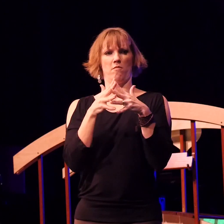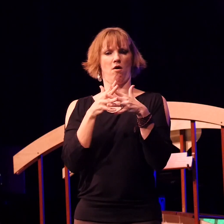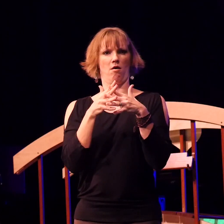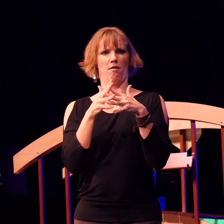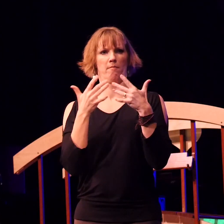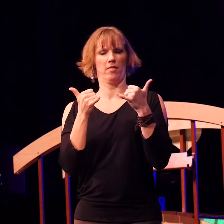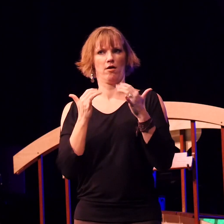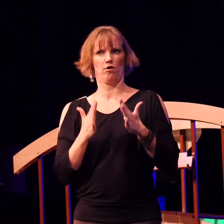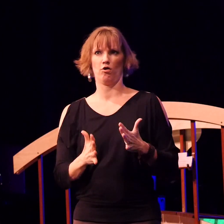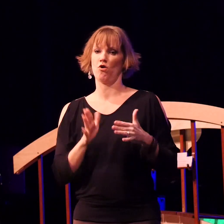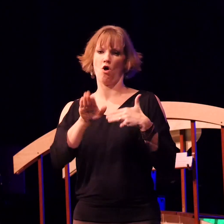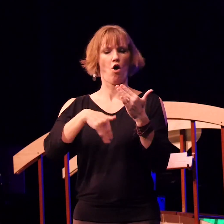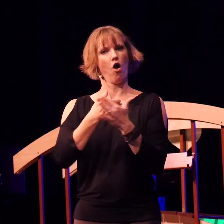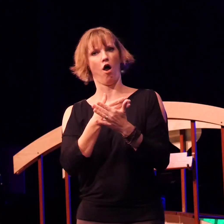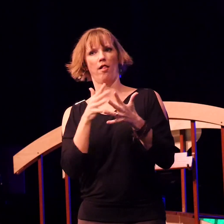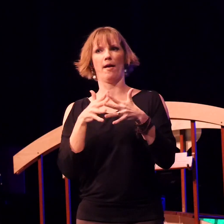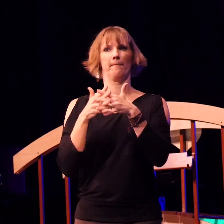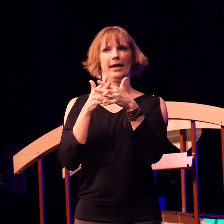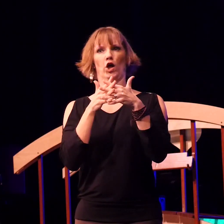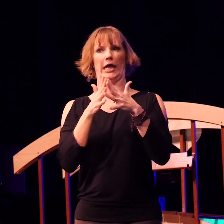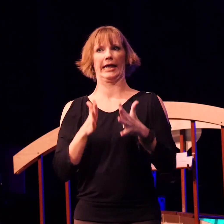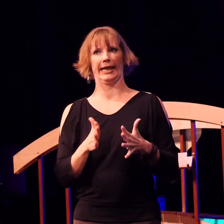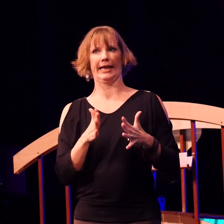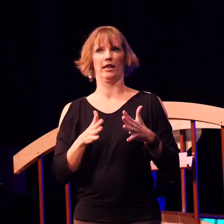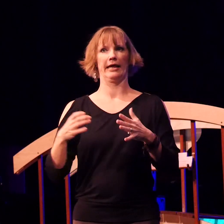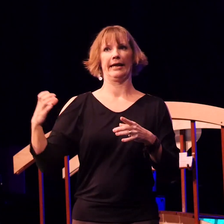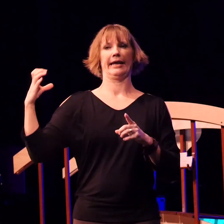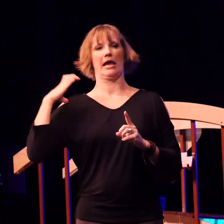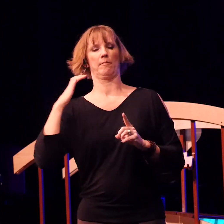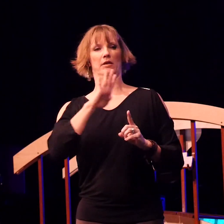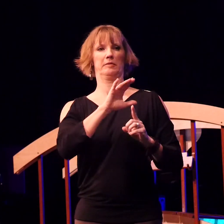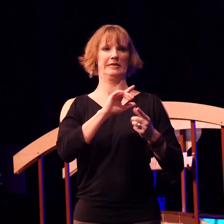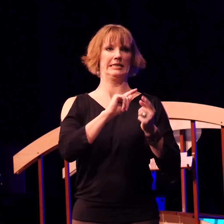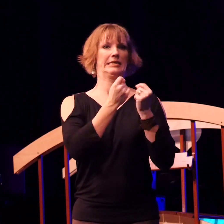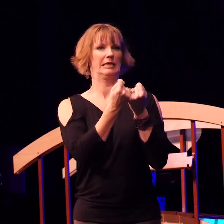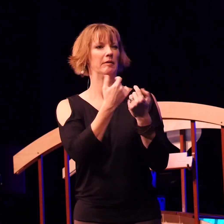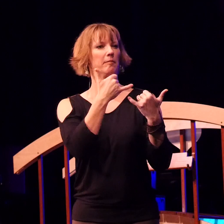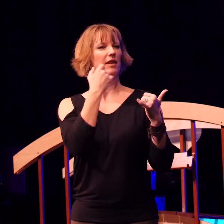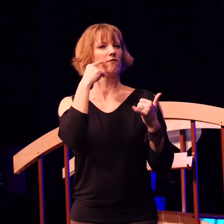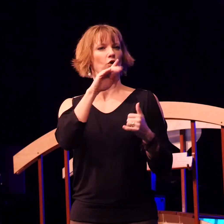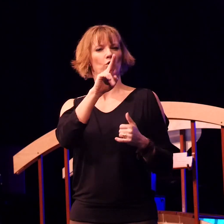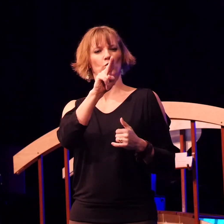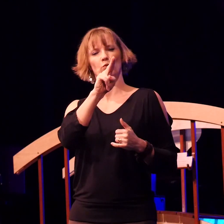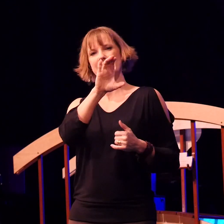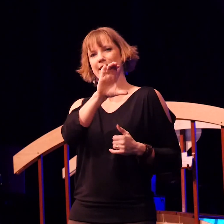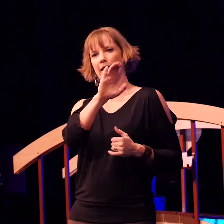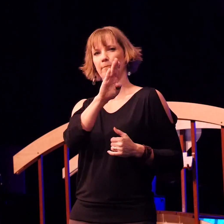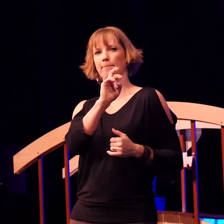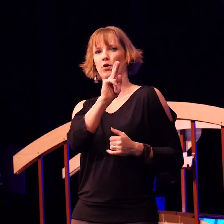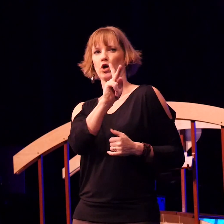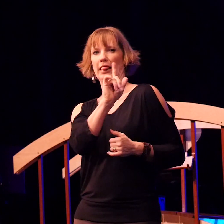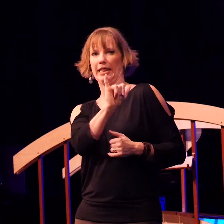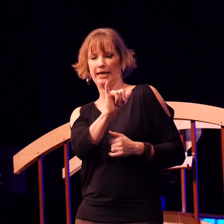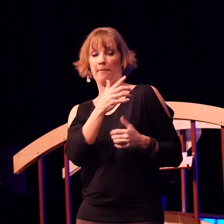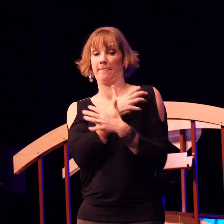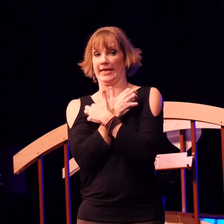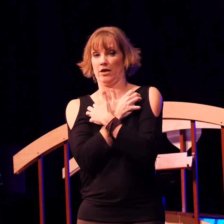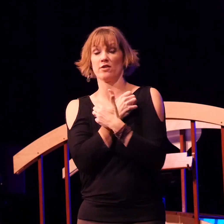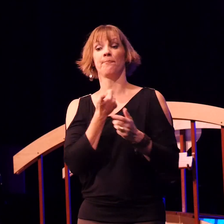was an All-American football player and captain of his team. He played for the UC Berkeley Bears. Well, in